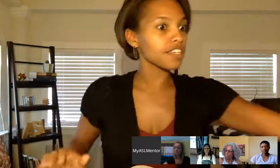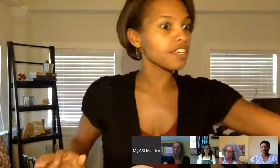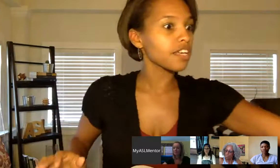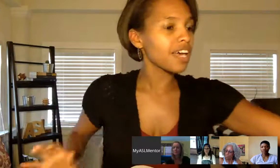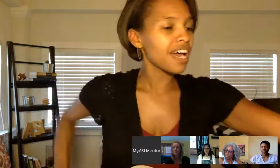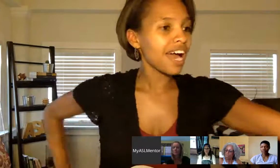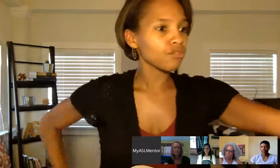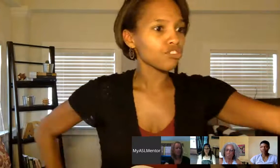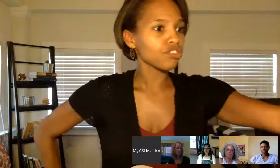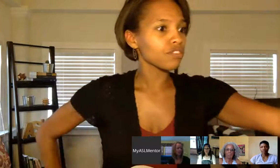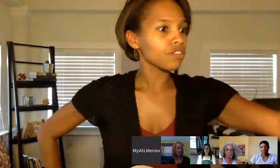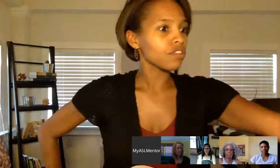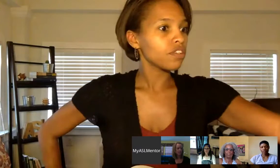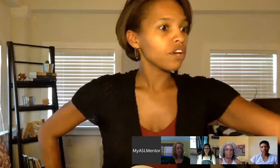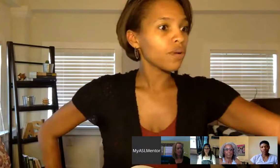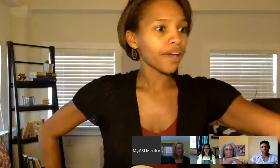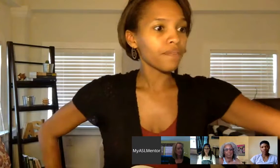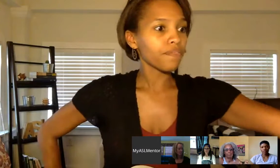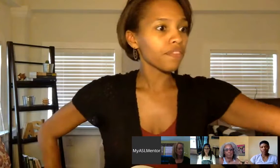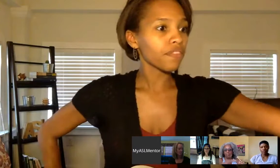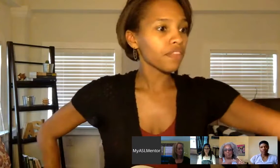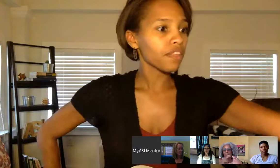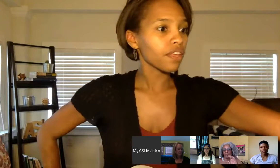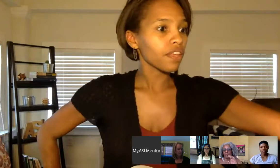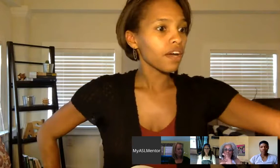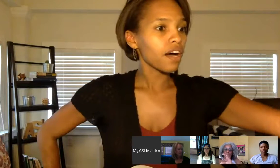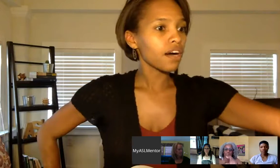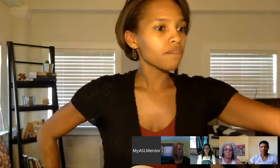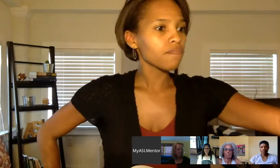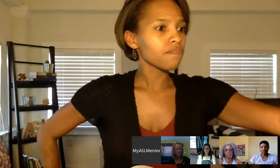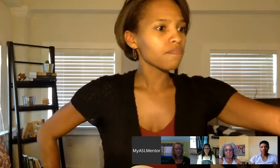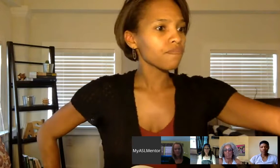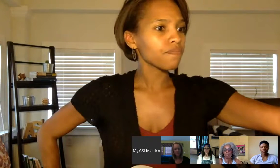right. Ouch. Okay.